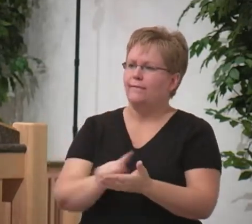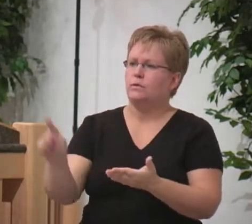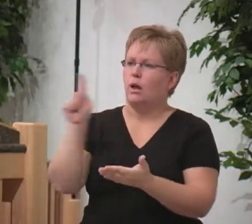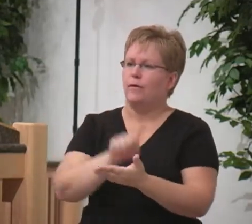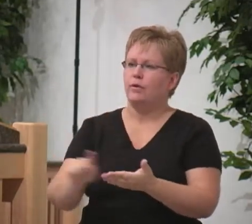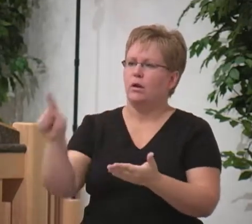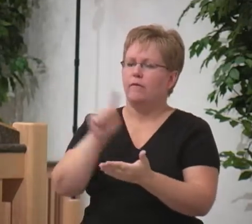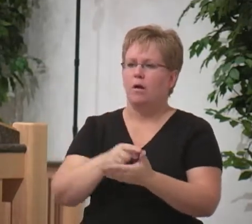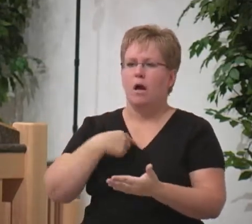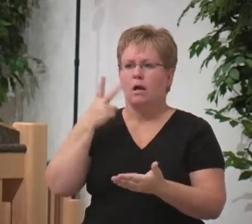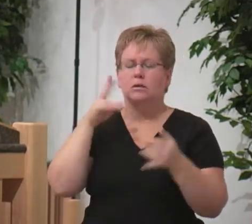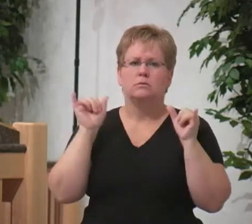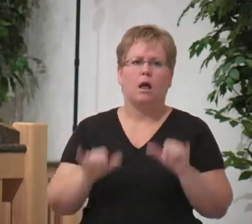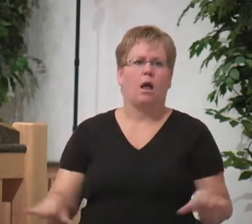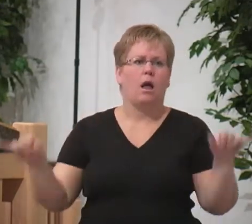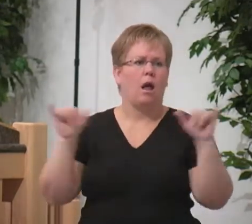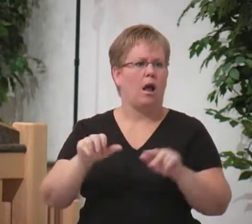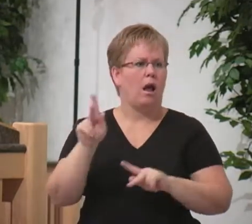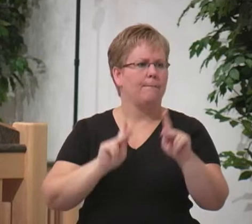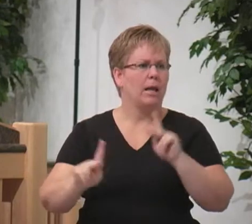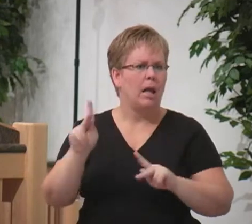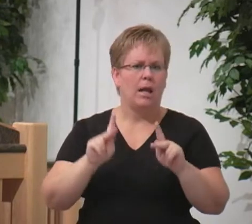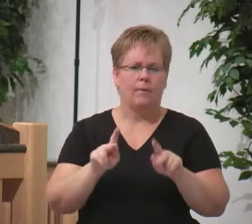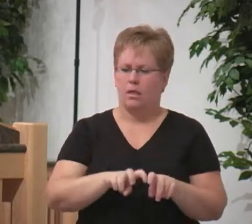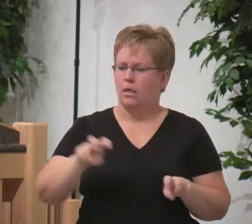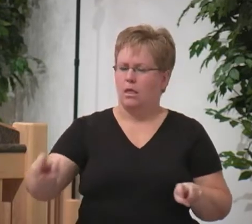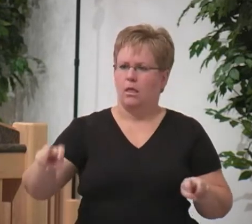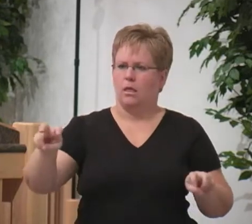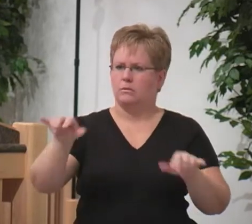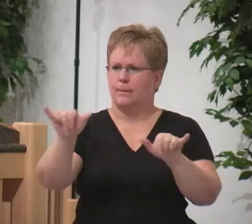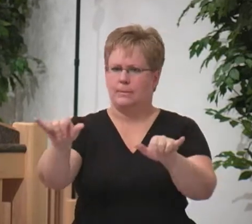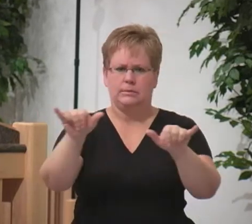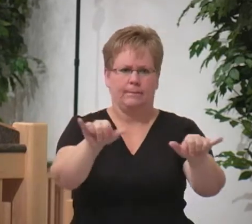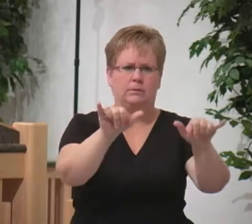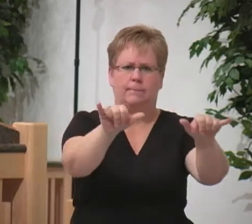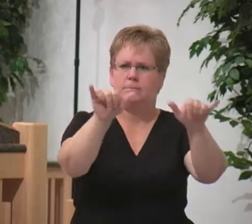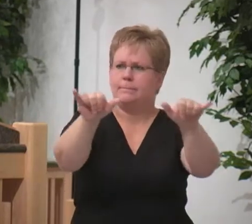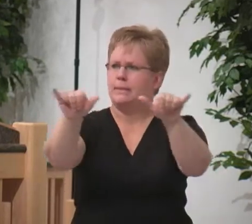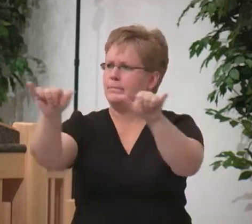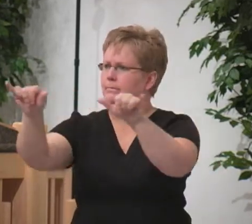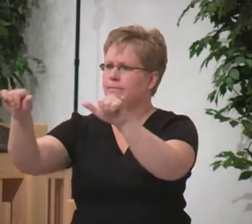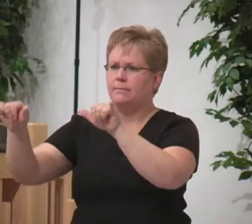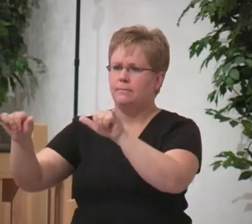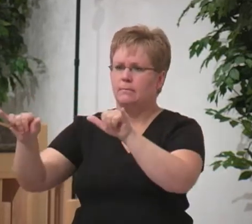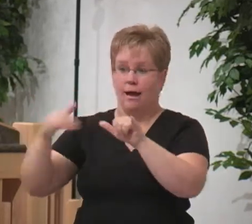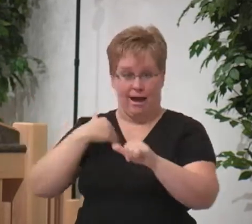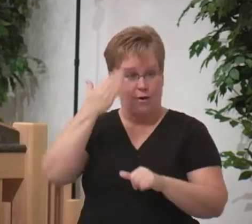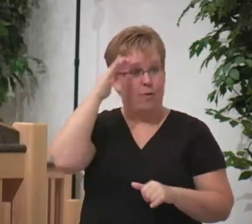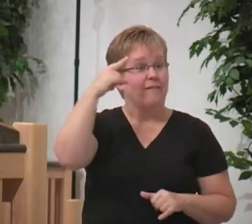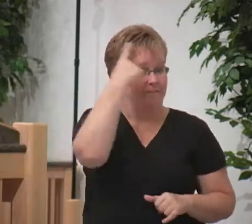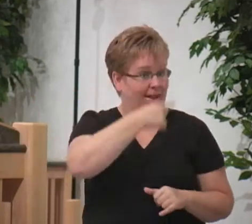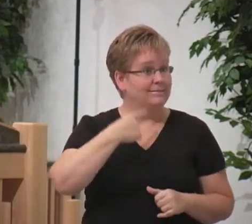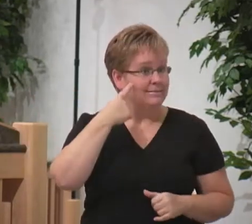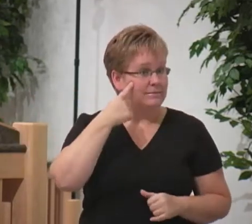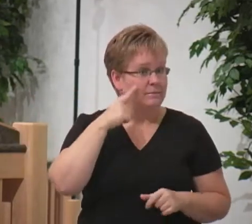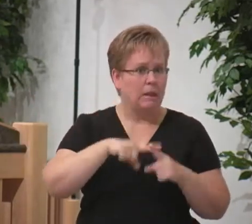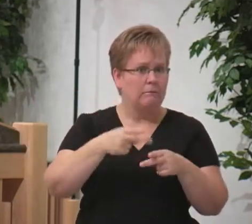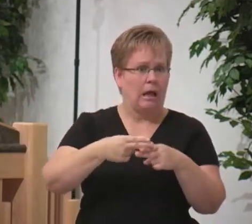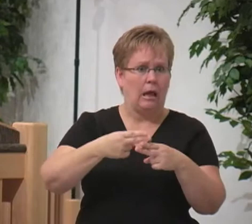same people sitting in the pews next to me, and I know their faces, but I don't even know their name. And